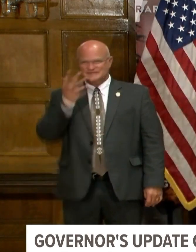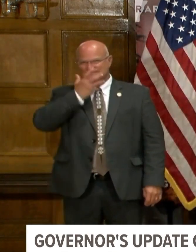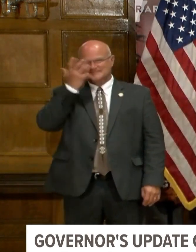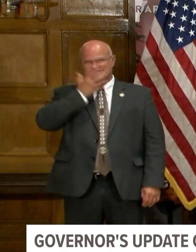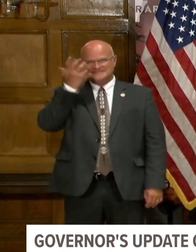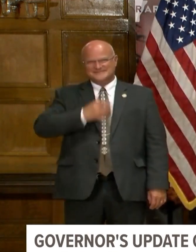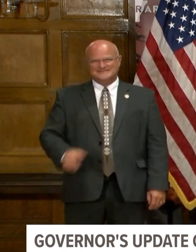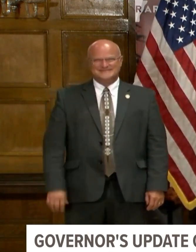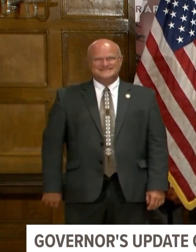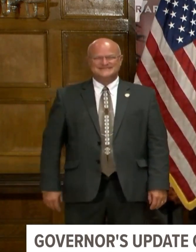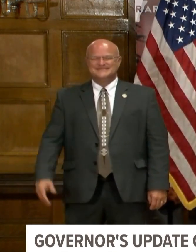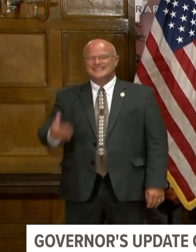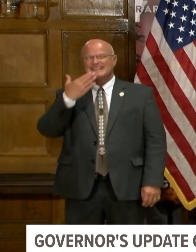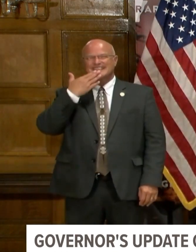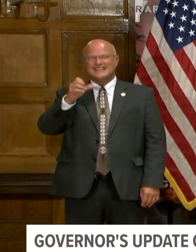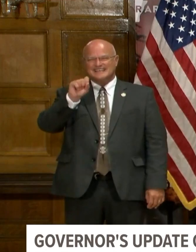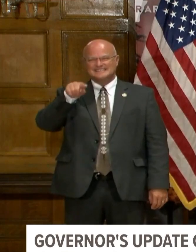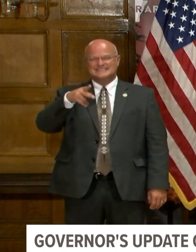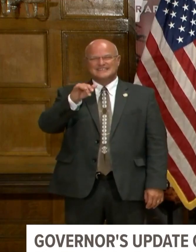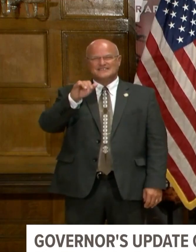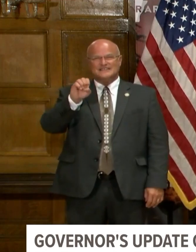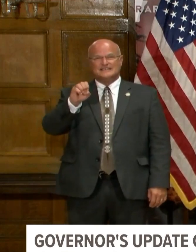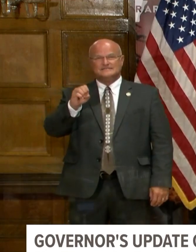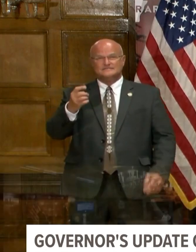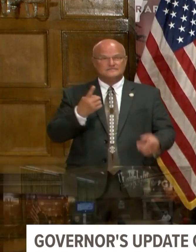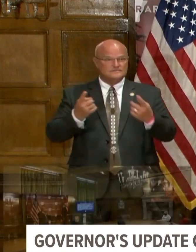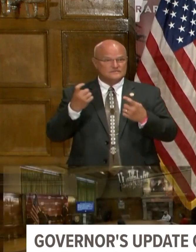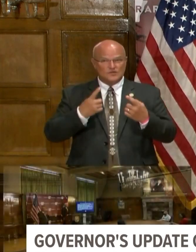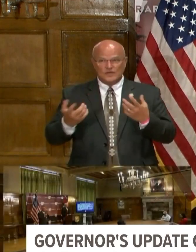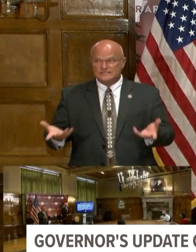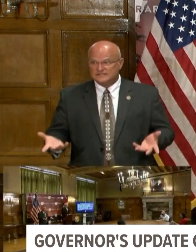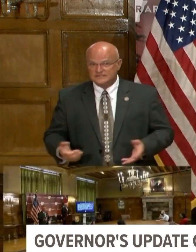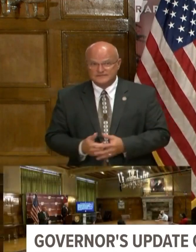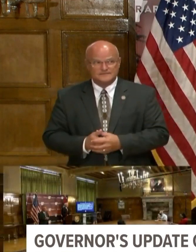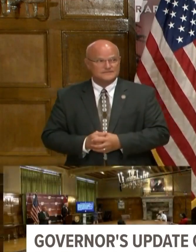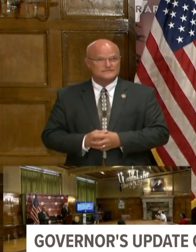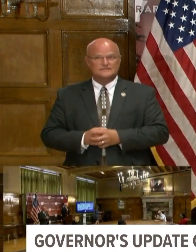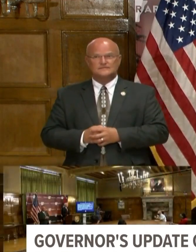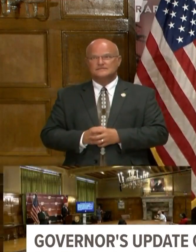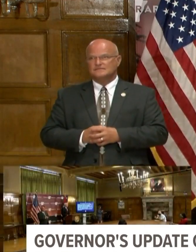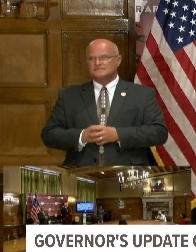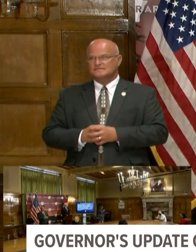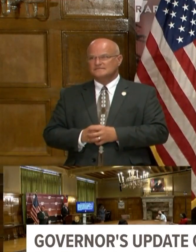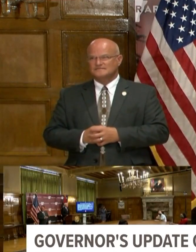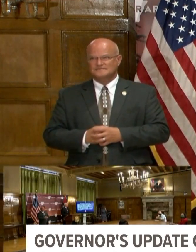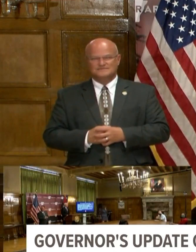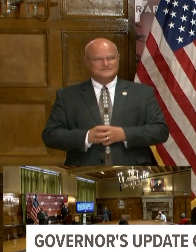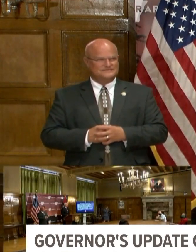Goodness. Thanks, Deputy. Any questions? I have a question.